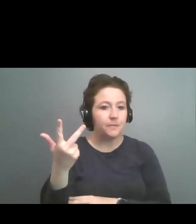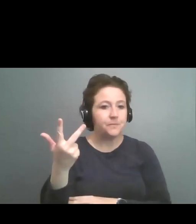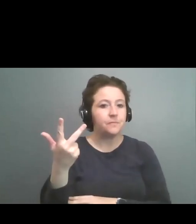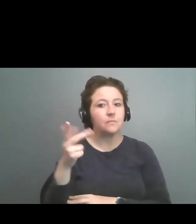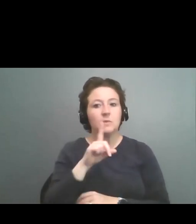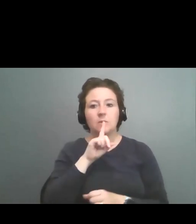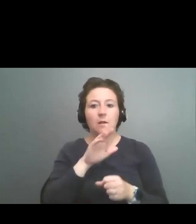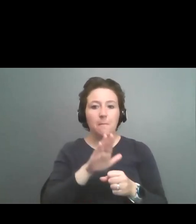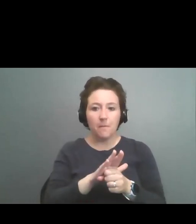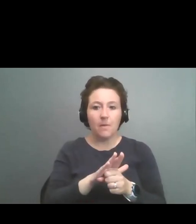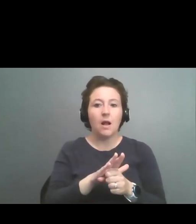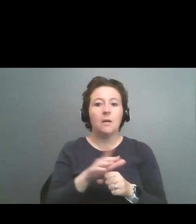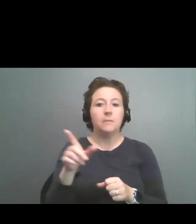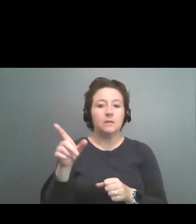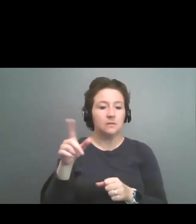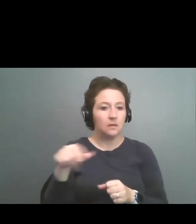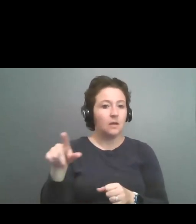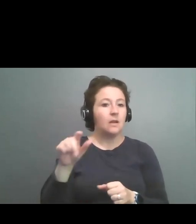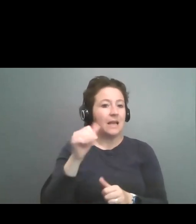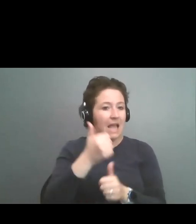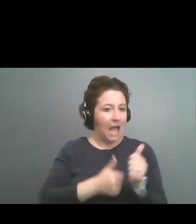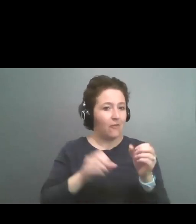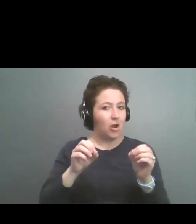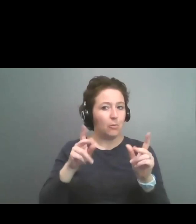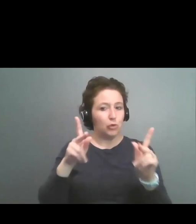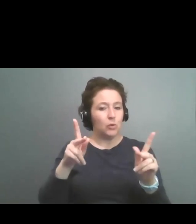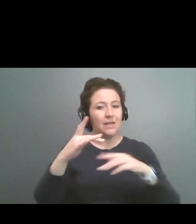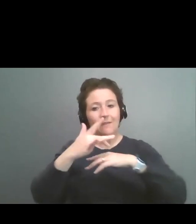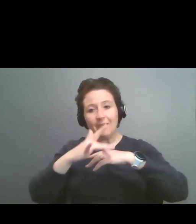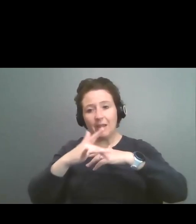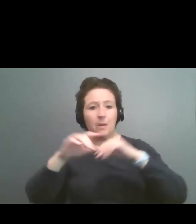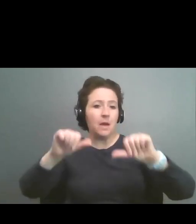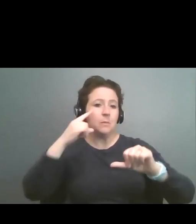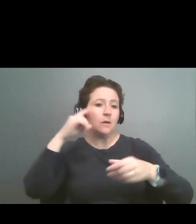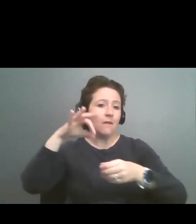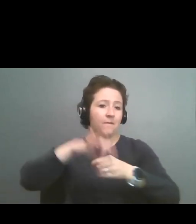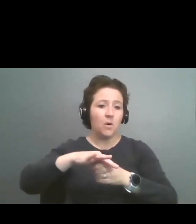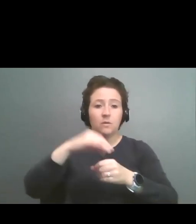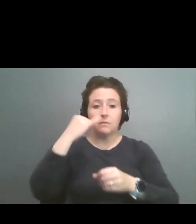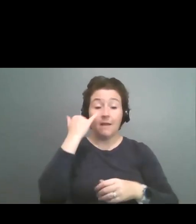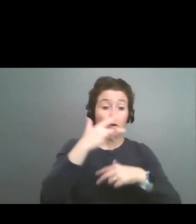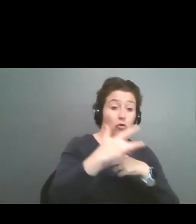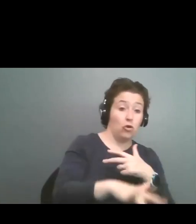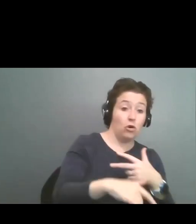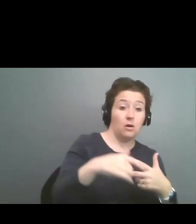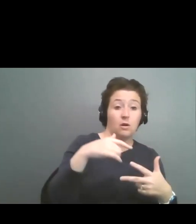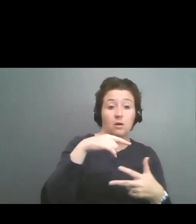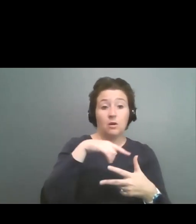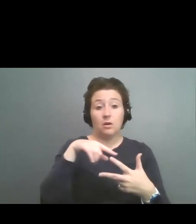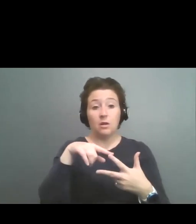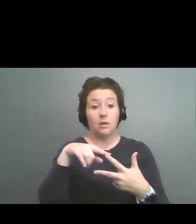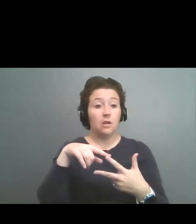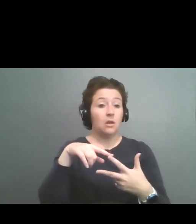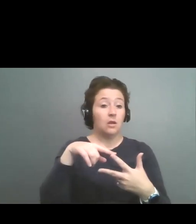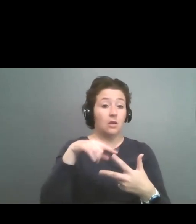public that every opportunity is going to be made available to them to vote, no matter whether that's early voting, an early voting